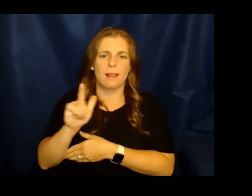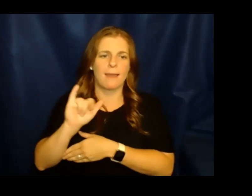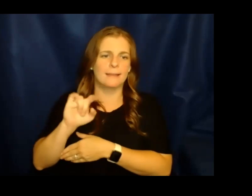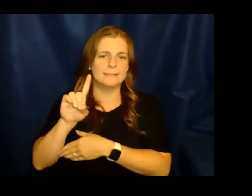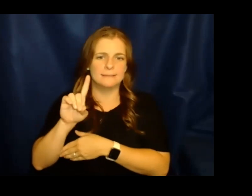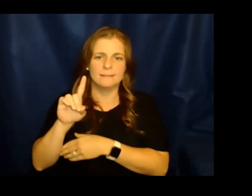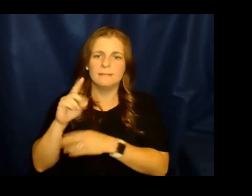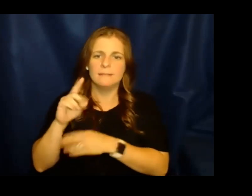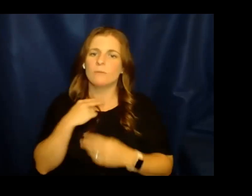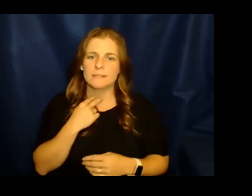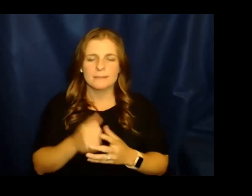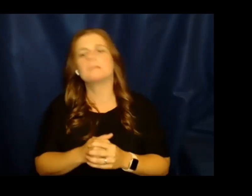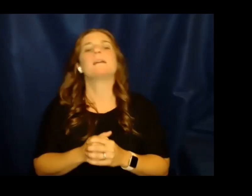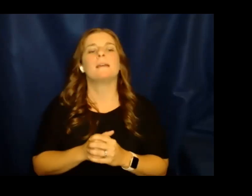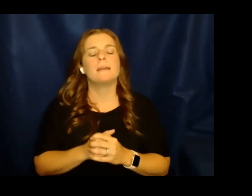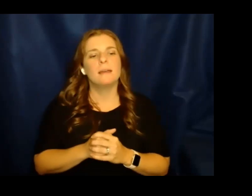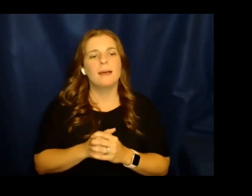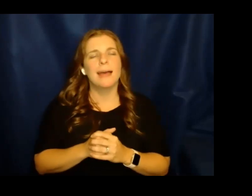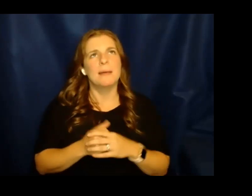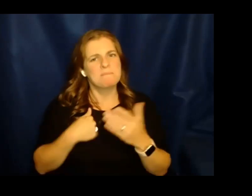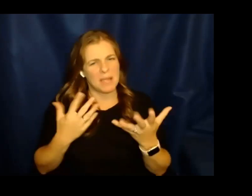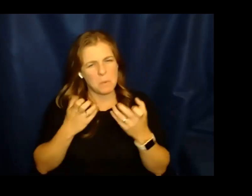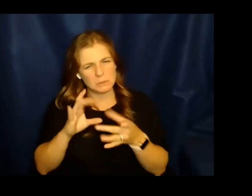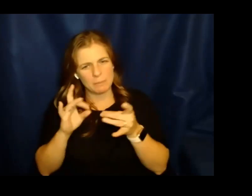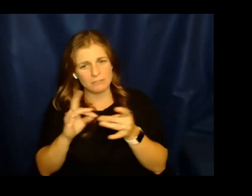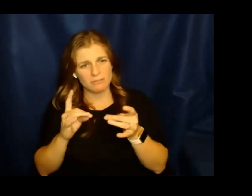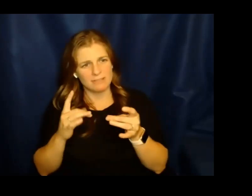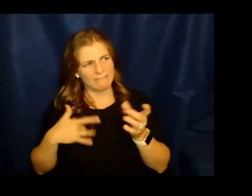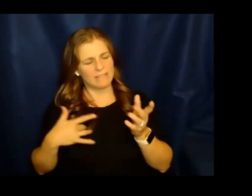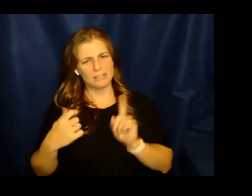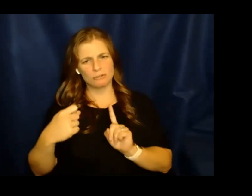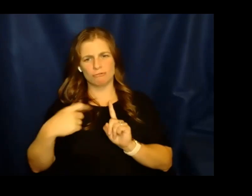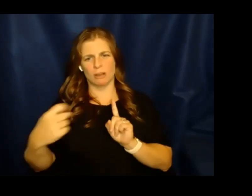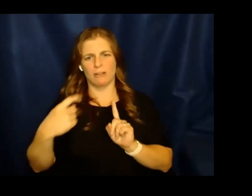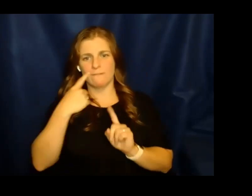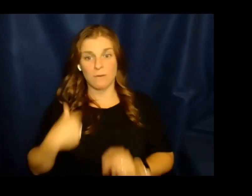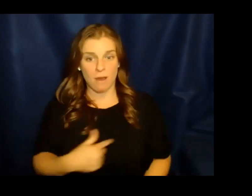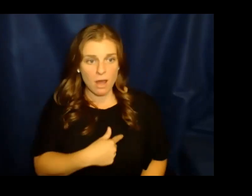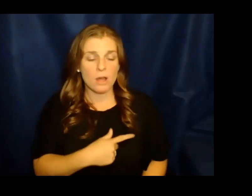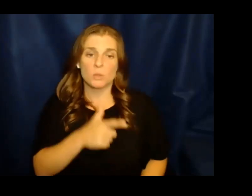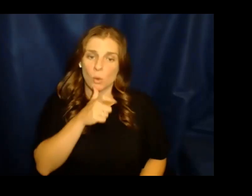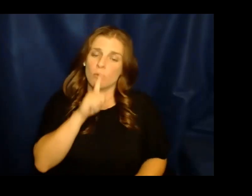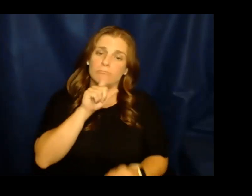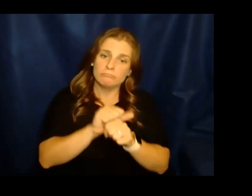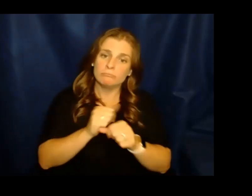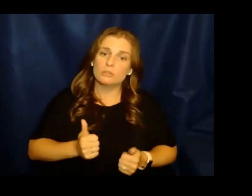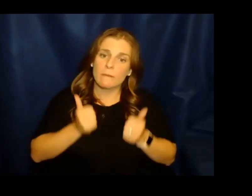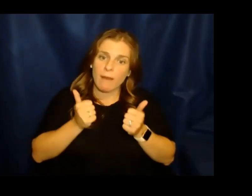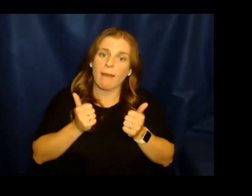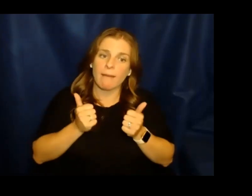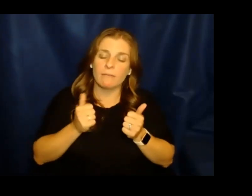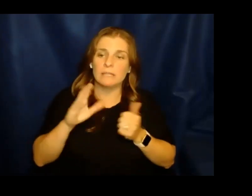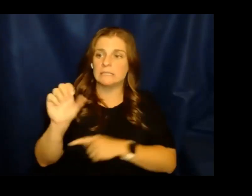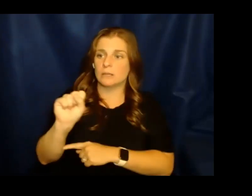didn't mention that it's triggering for us, those of us who have survived sexual violence, to live in